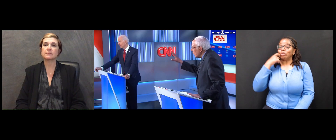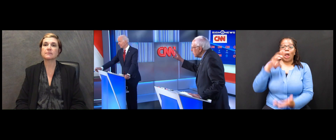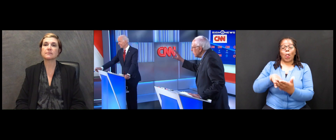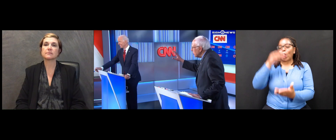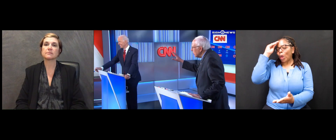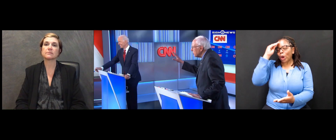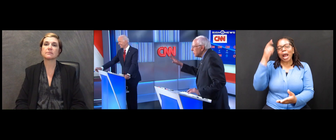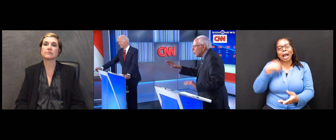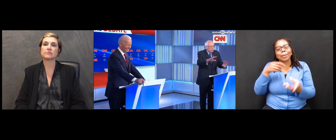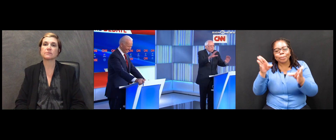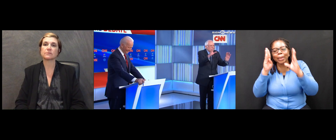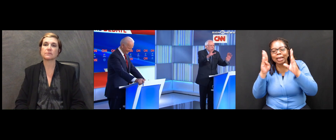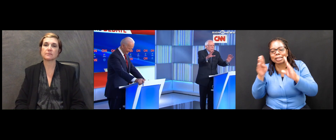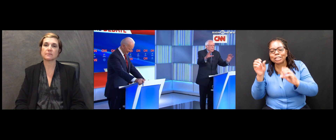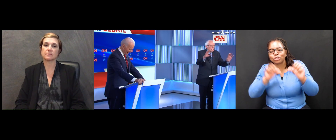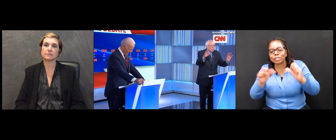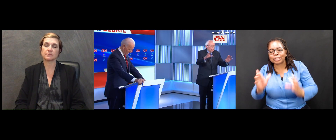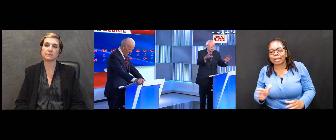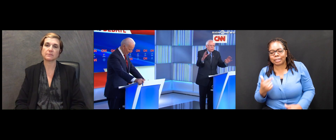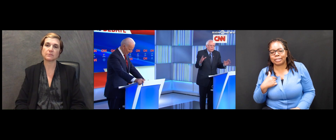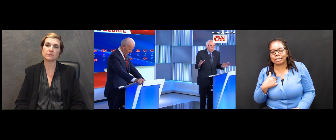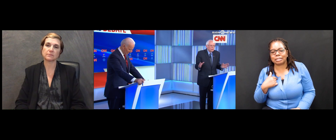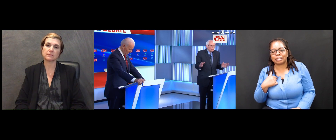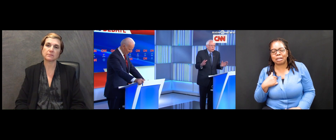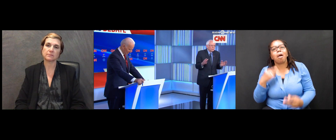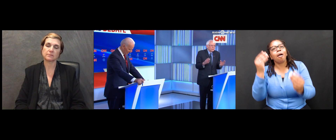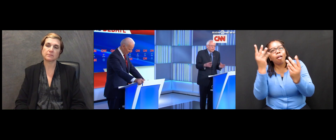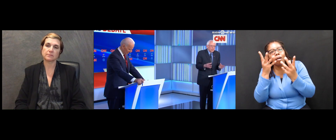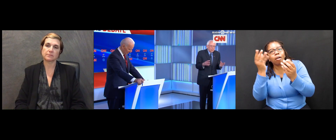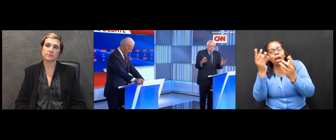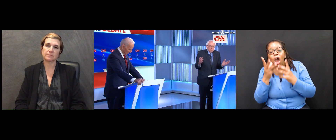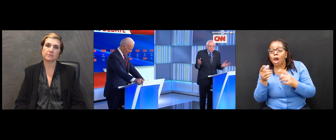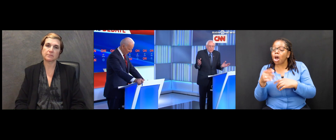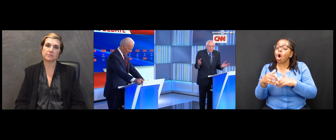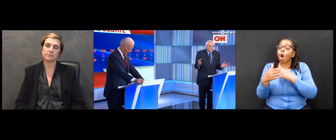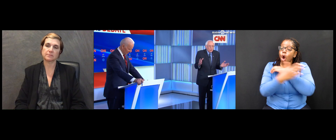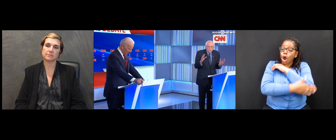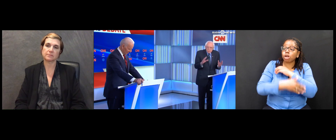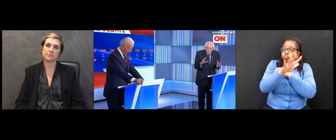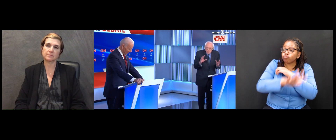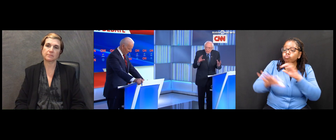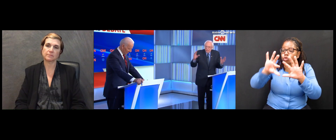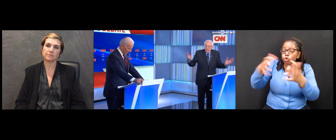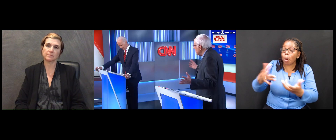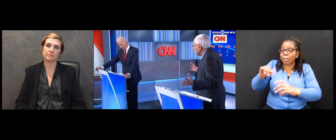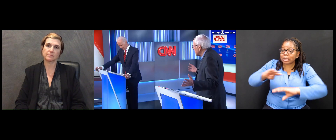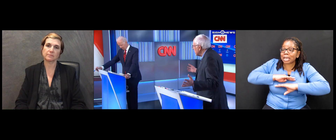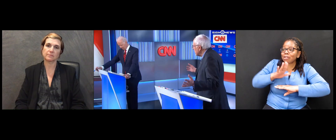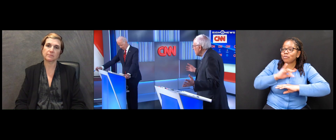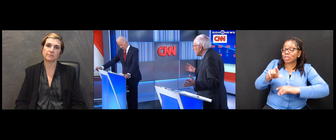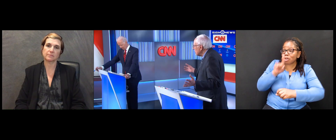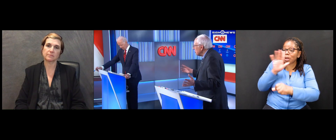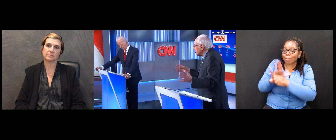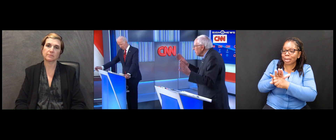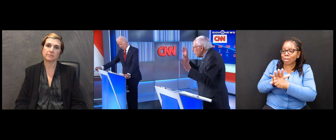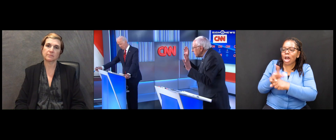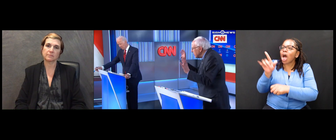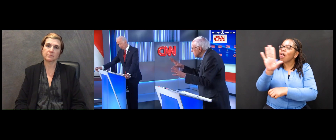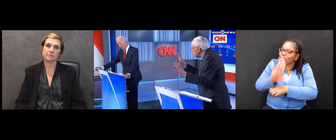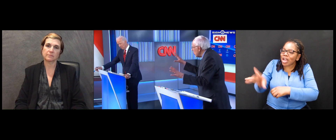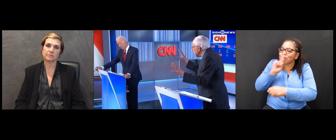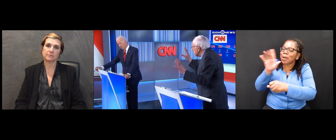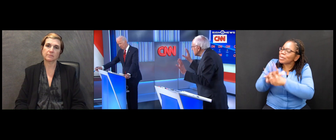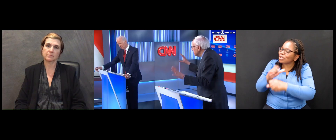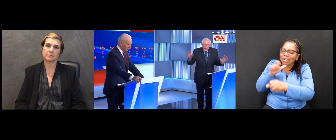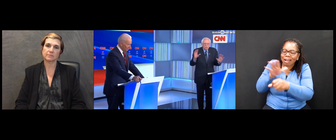And what, you're talking about making countries around the world fulfill their commitments. Those commitments are not enough. What